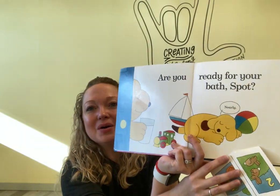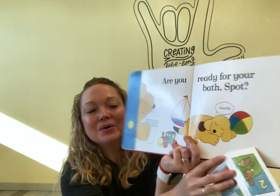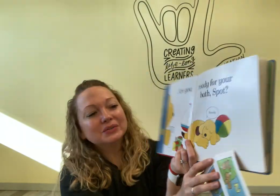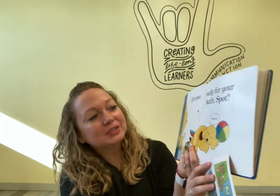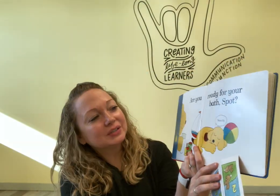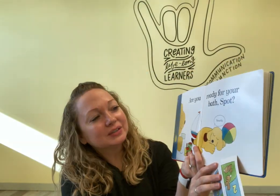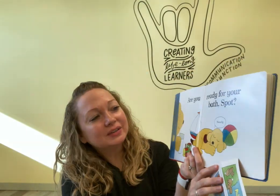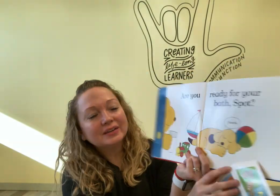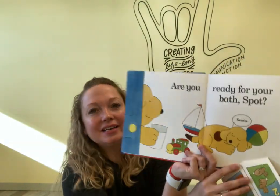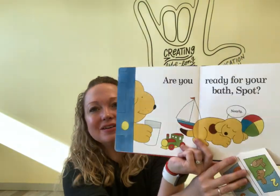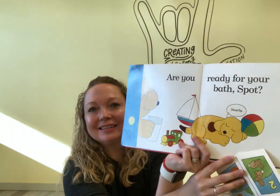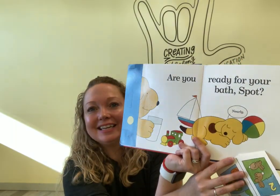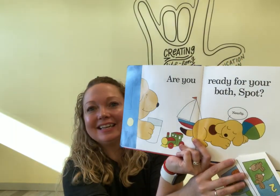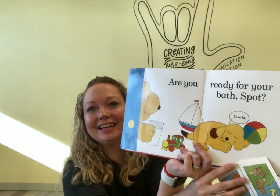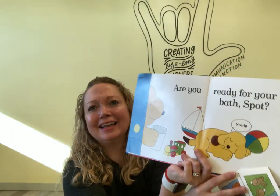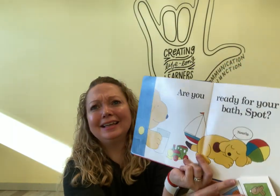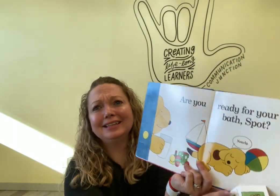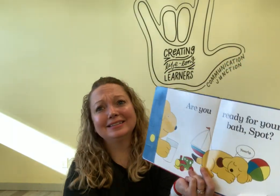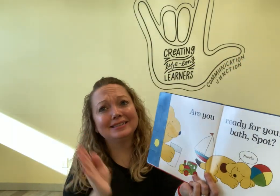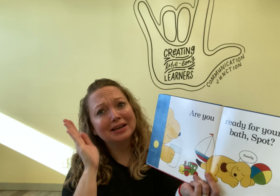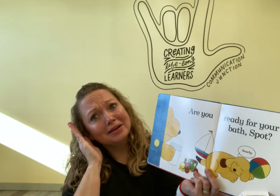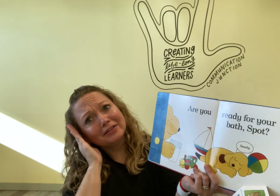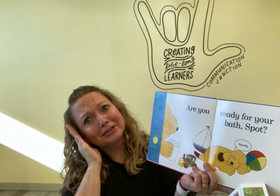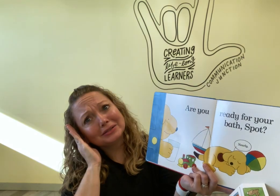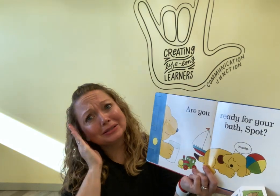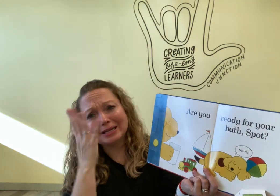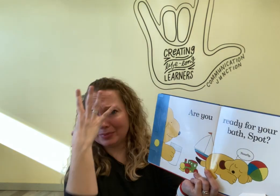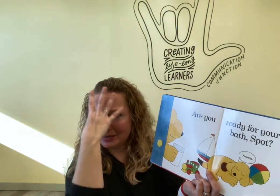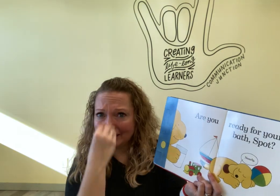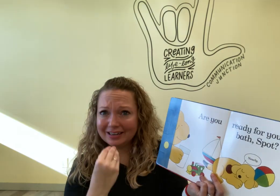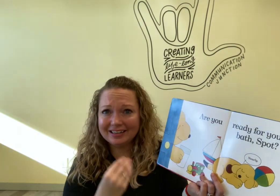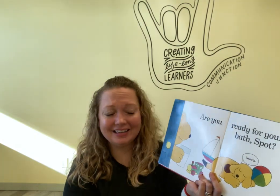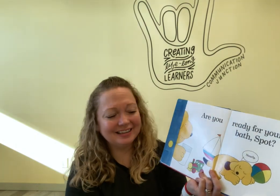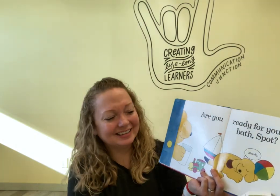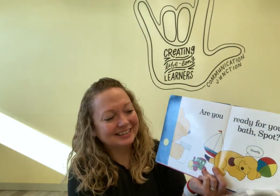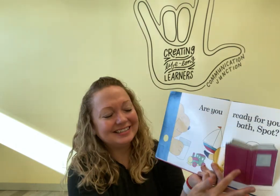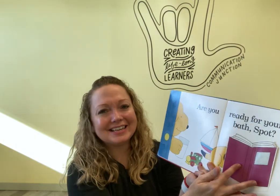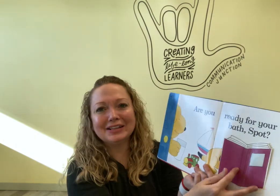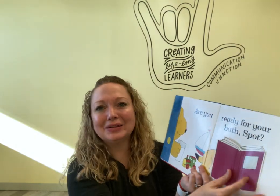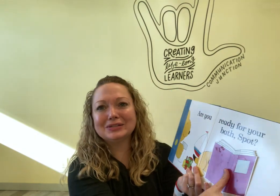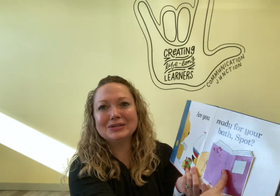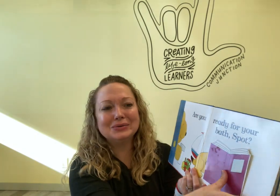Almost, nearly, and he's fell asleep. He's taking a little snooze.